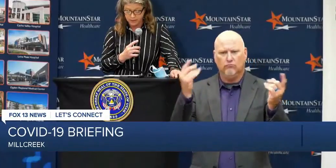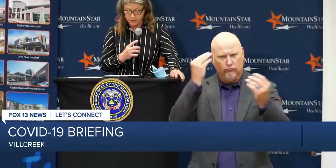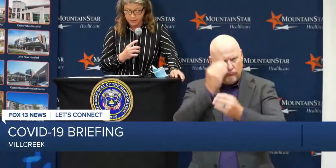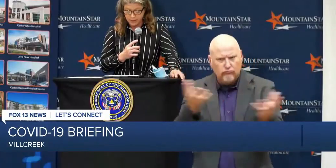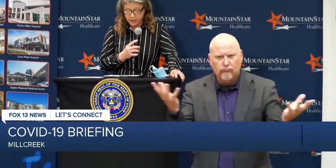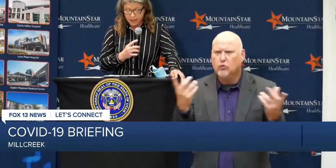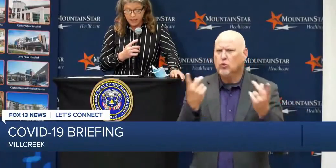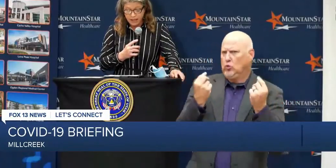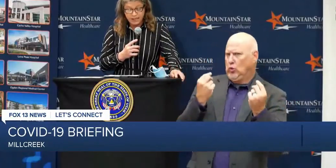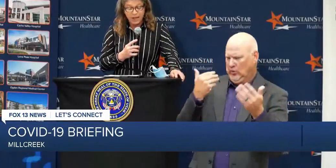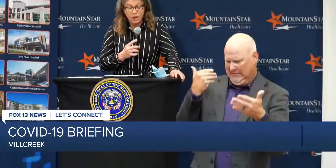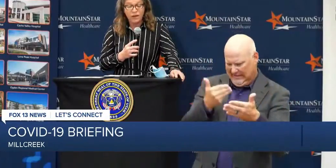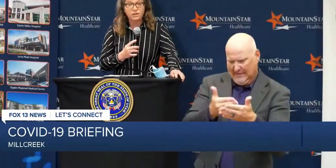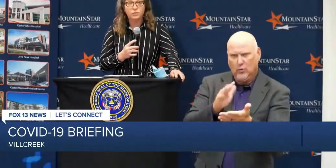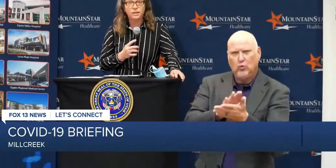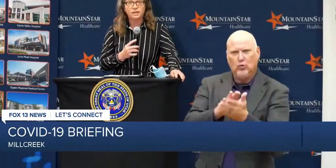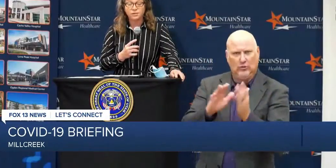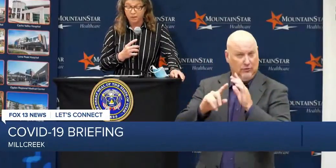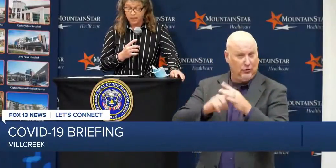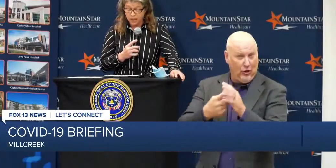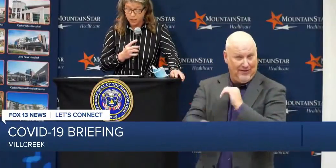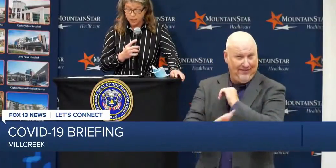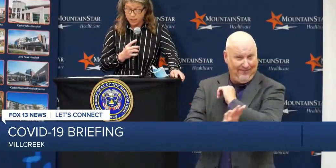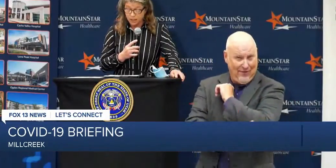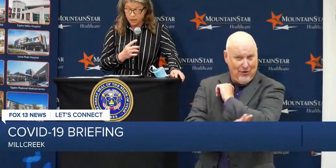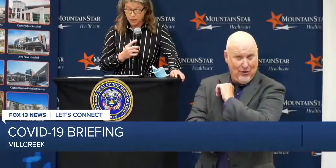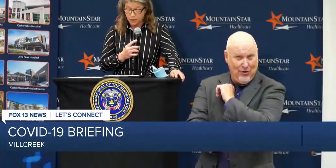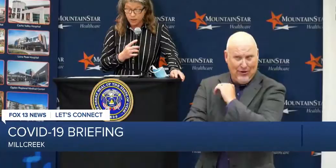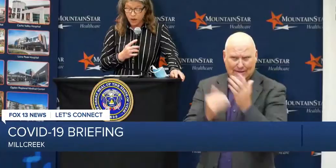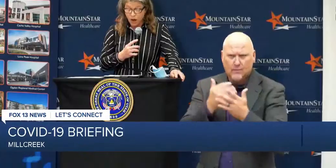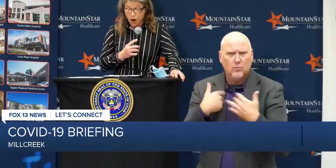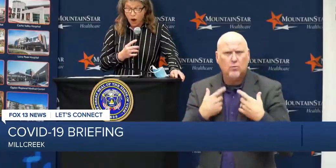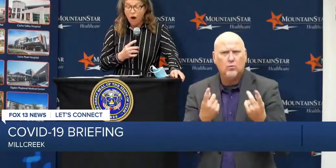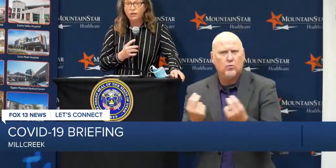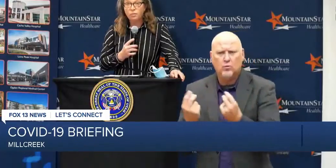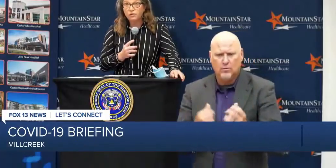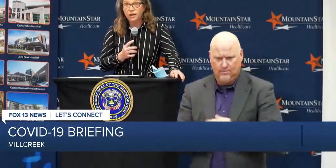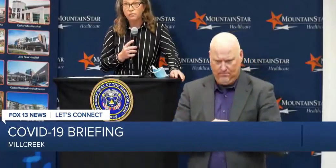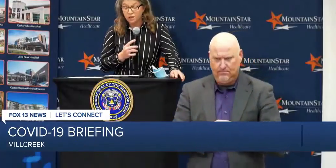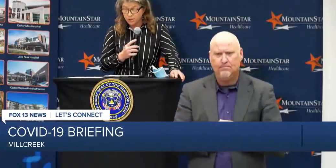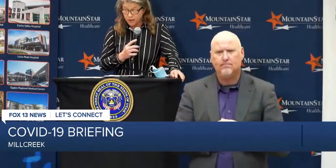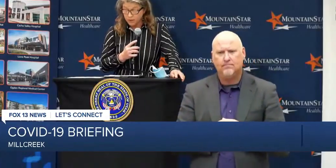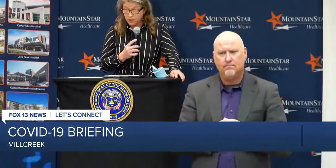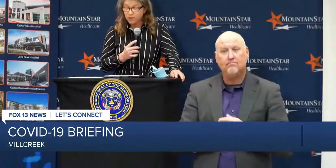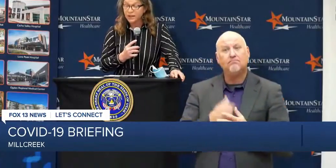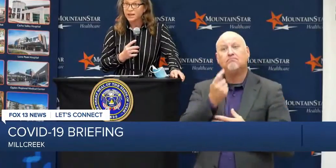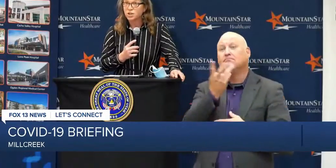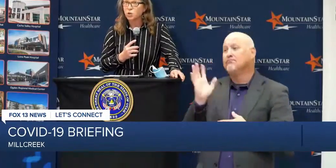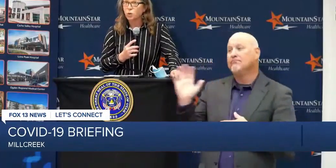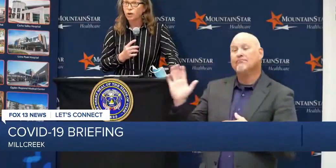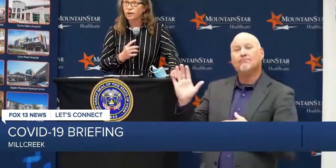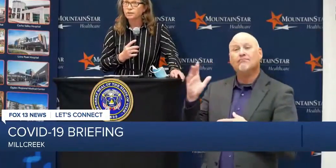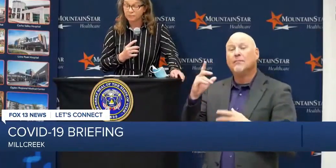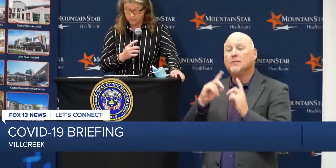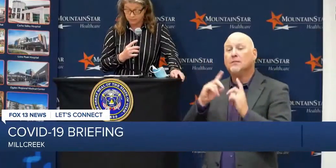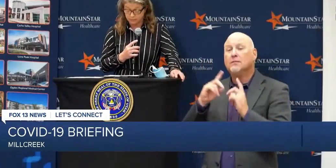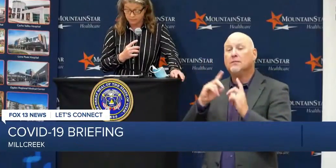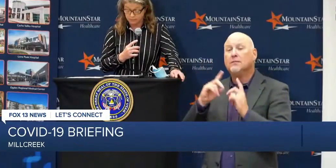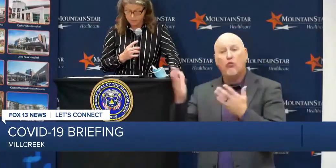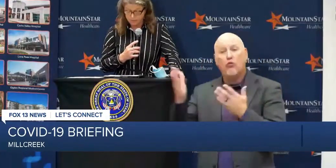children. Key takeaways from these recommendations include all the preventive measures that we took last year